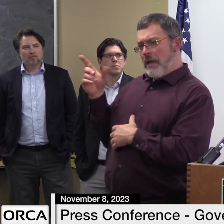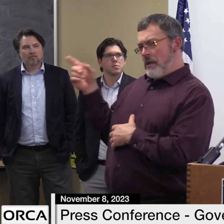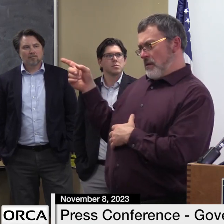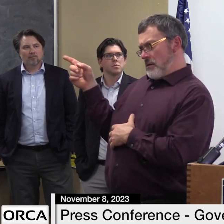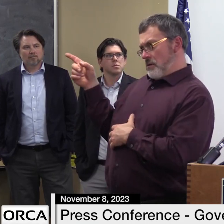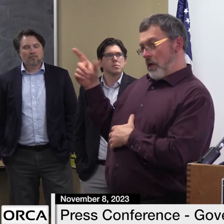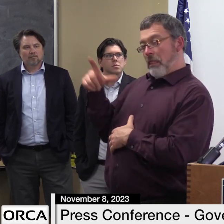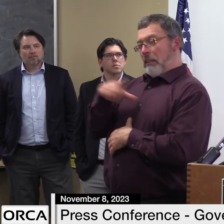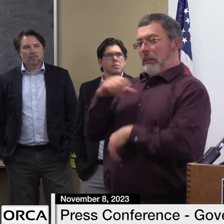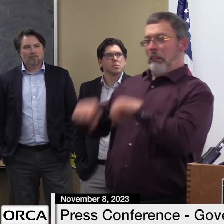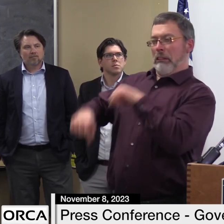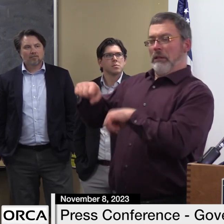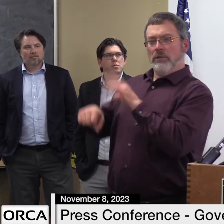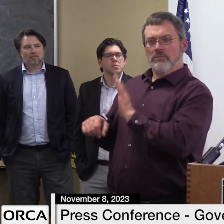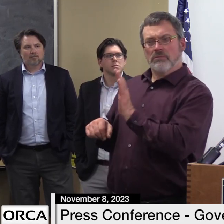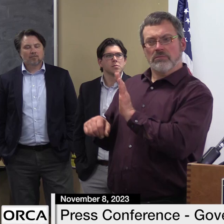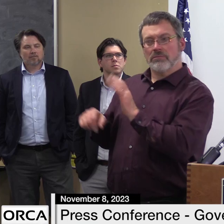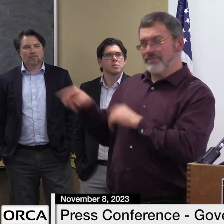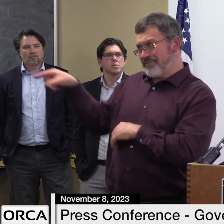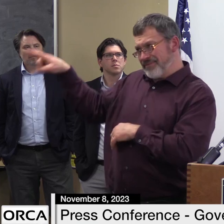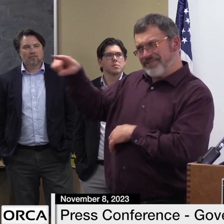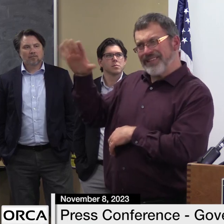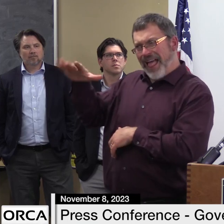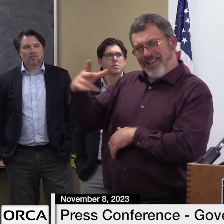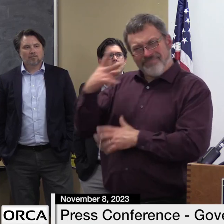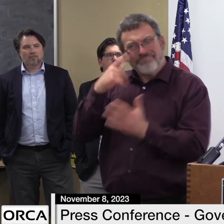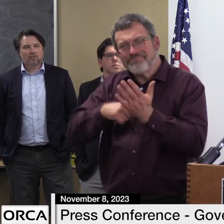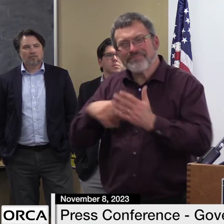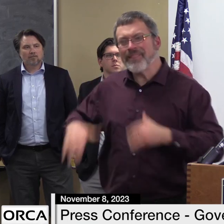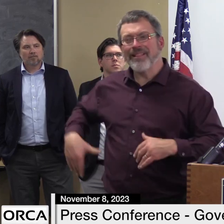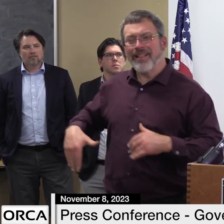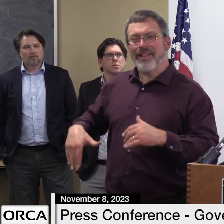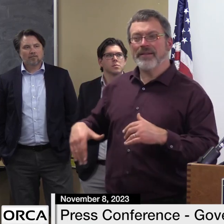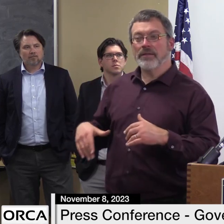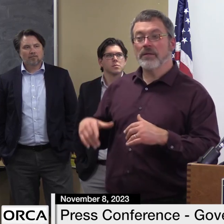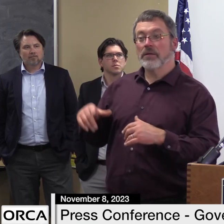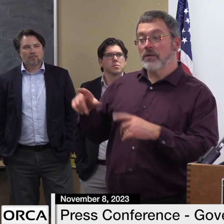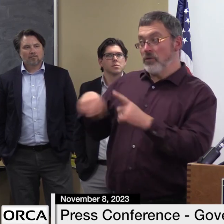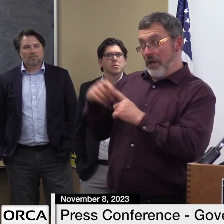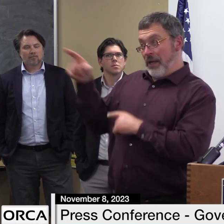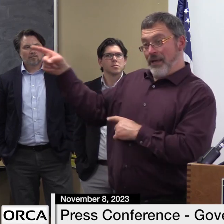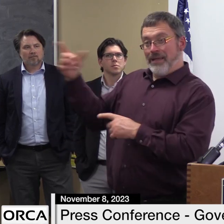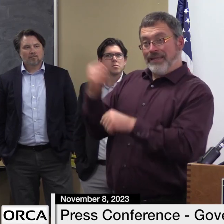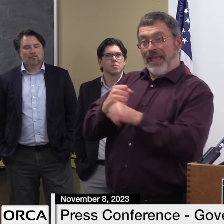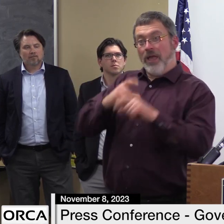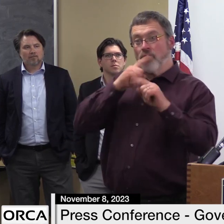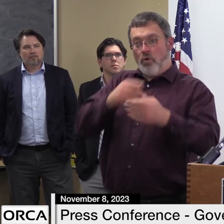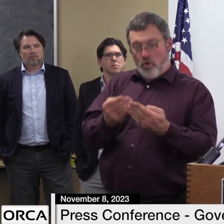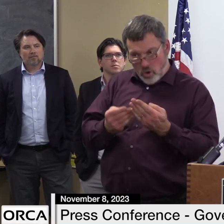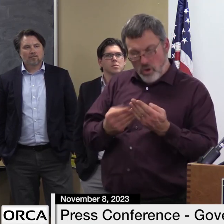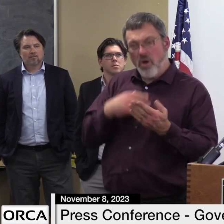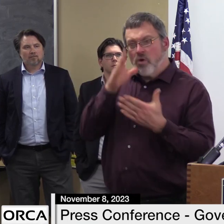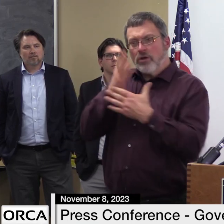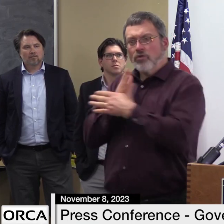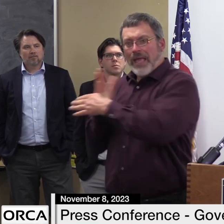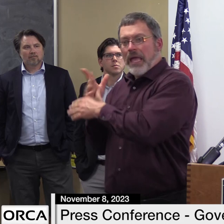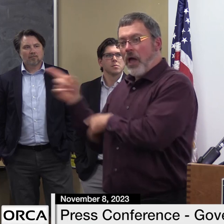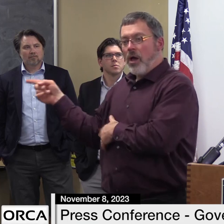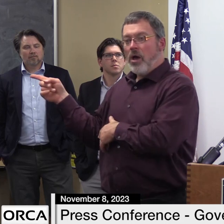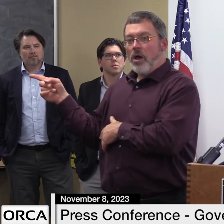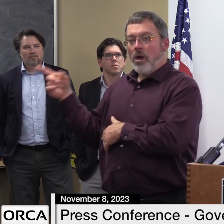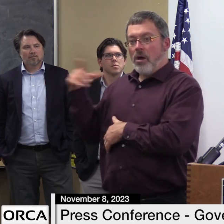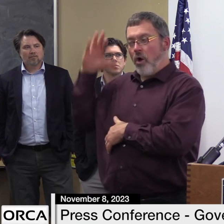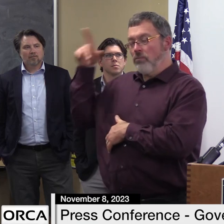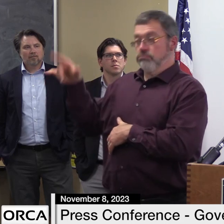because they haven't seen it. So maybe when they see what we've uncovered, they will come to the conclusion they have